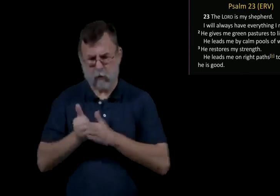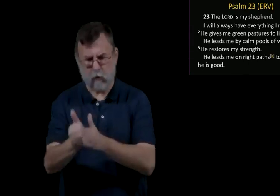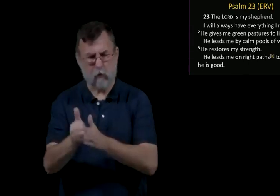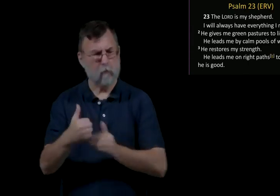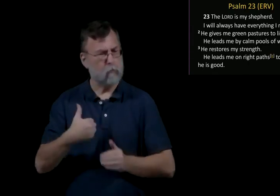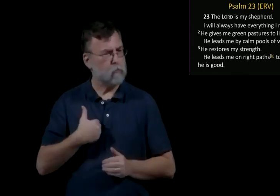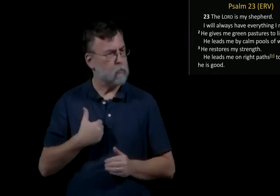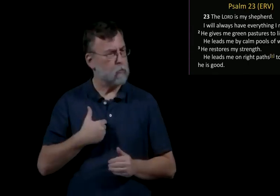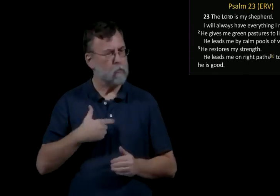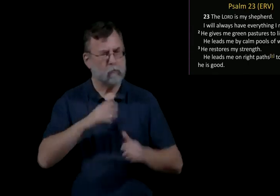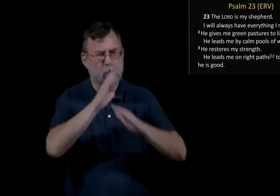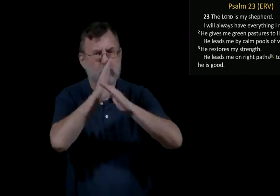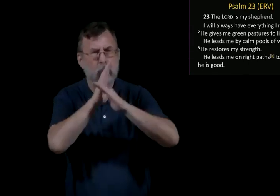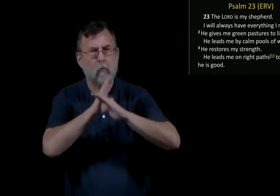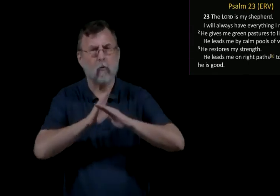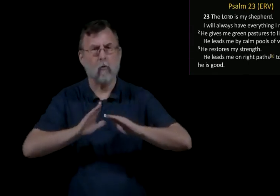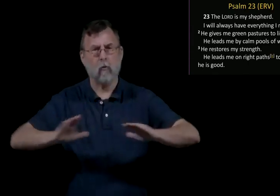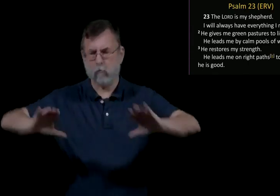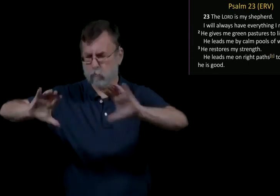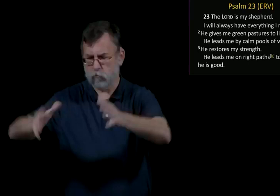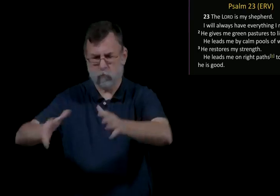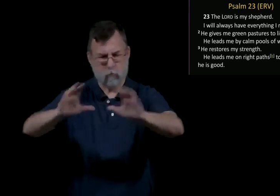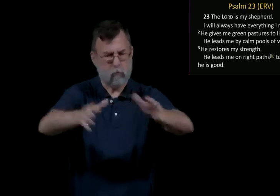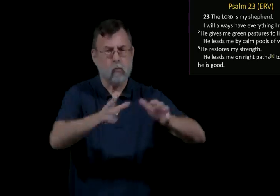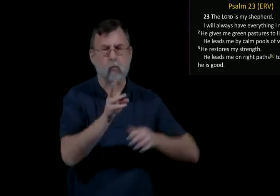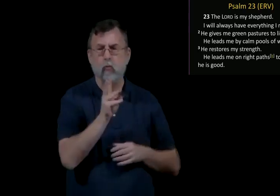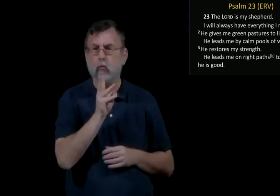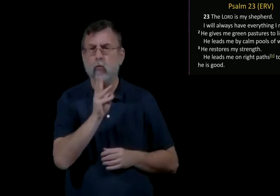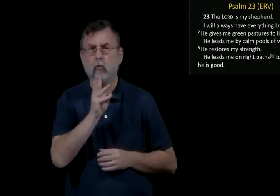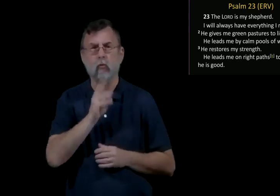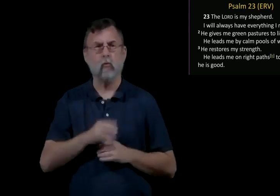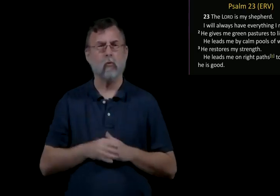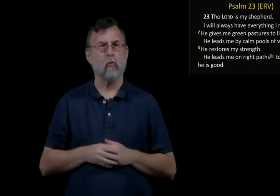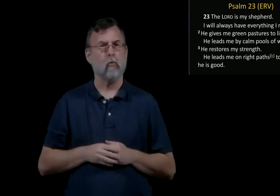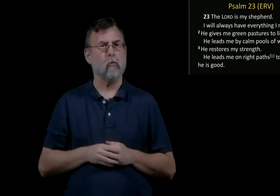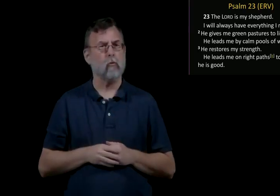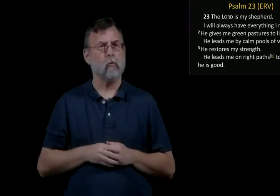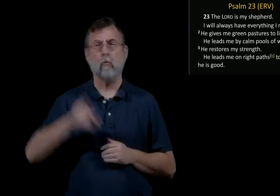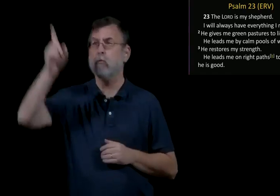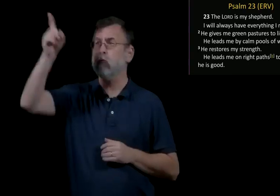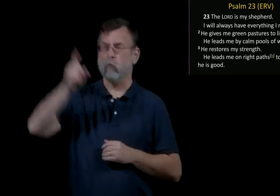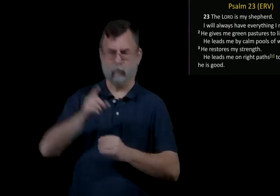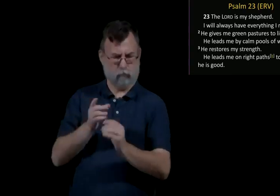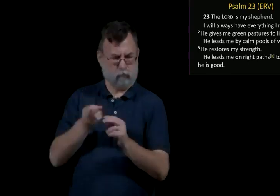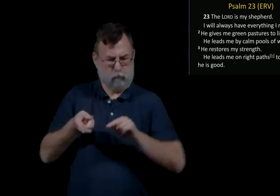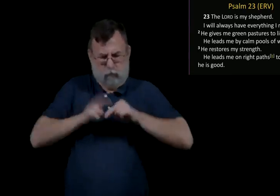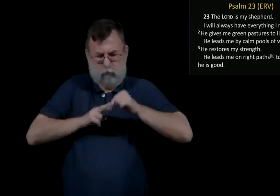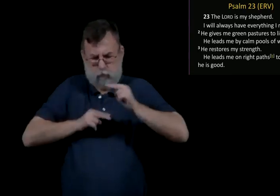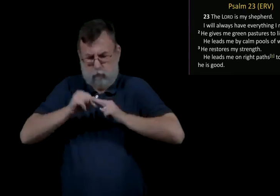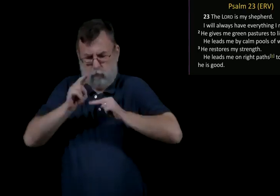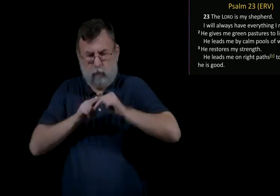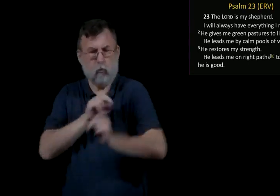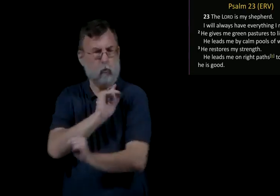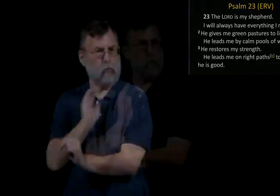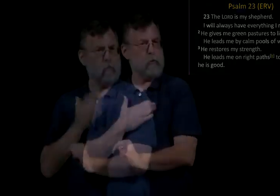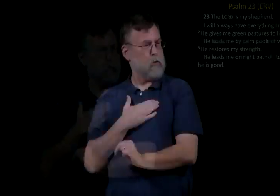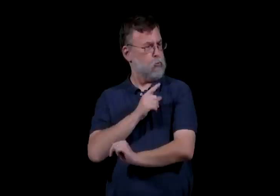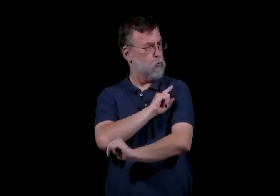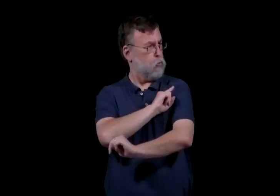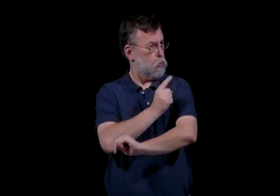He leads me by calm pools of water. He restores my